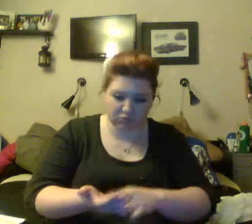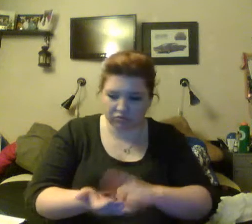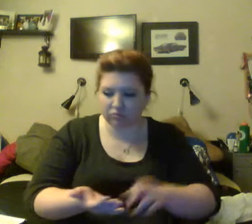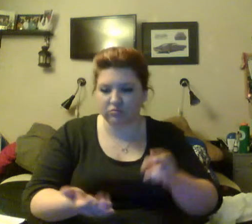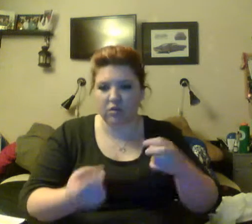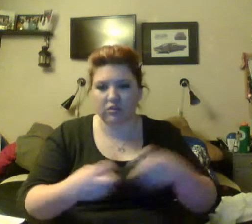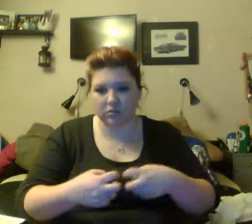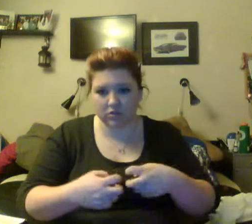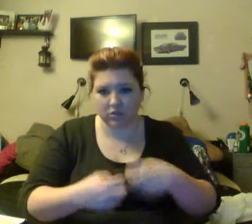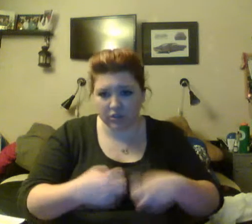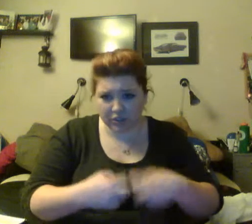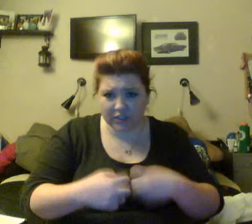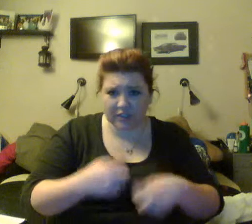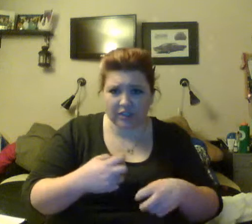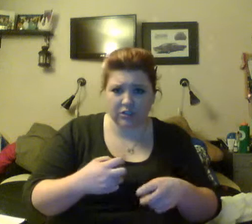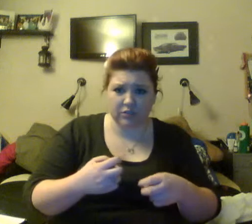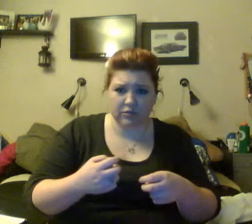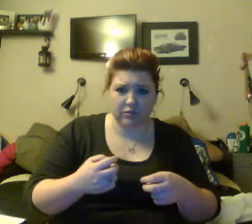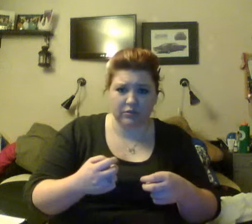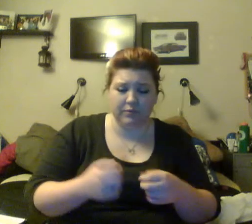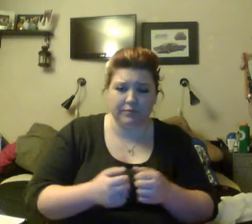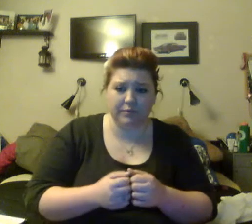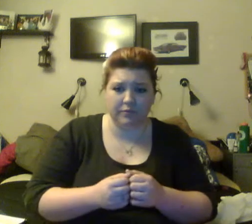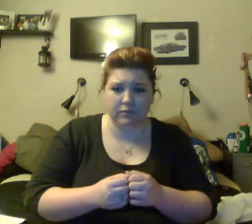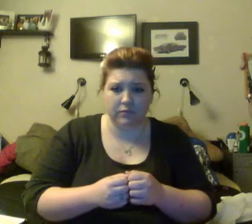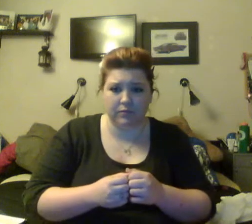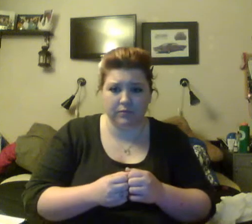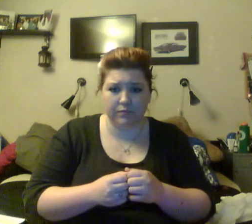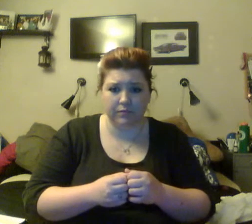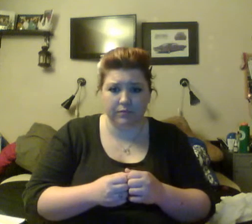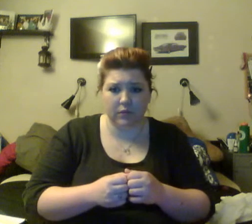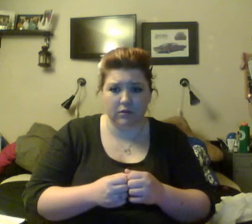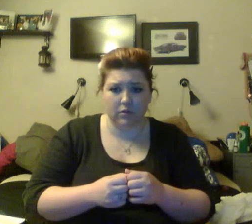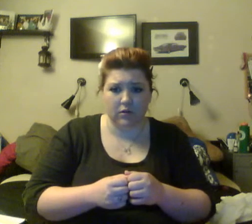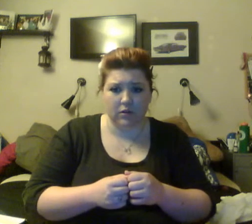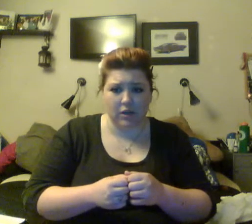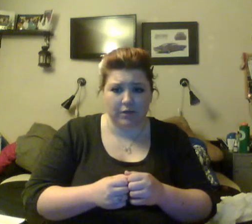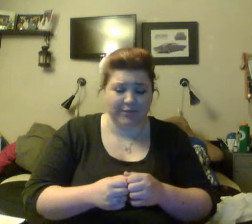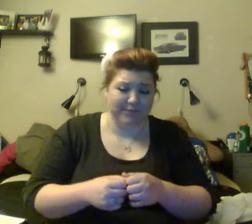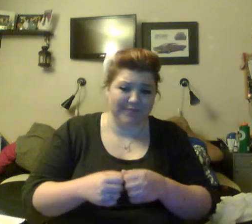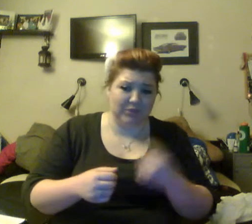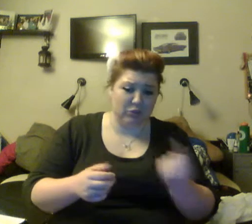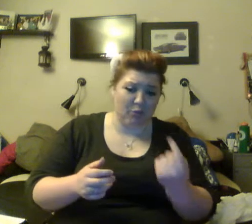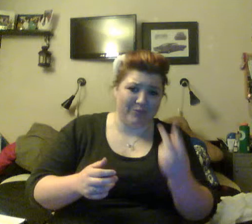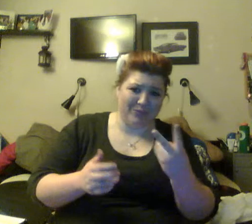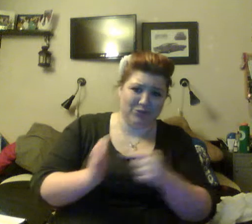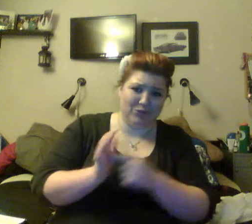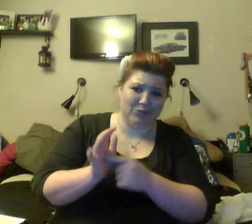who were thinking about becoming academics. And like I said, these are just 2 examples of how you can create reading,